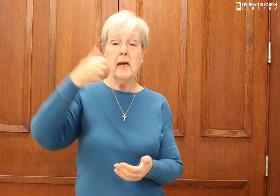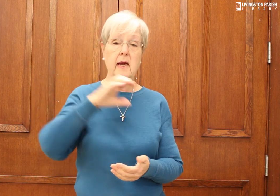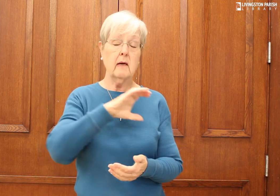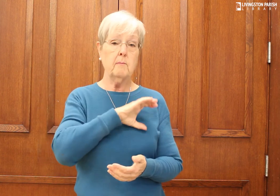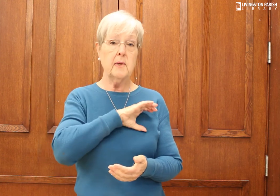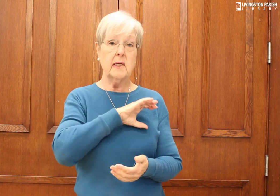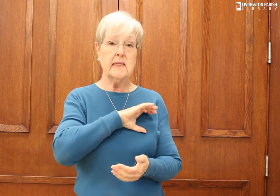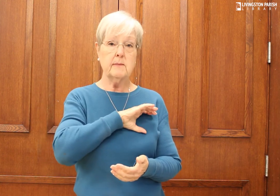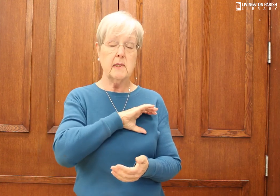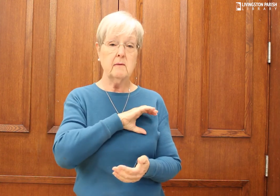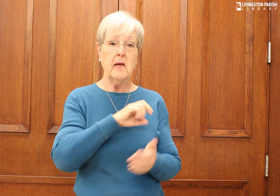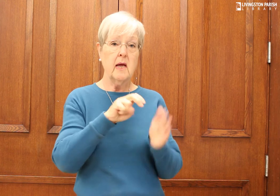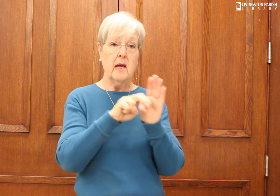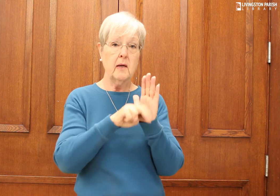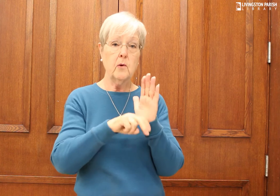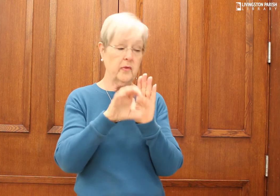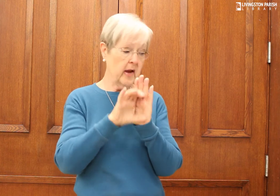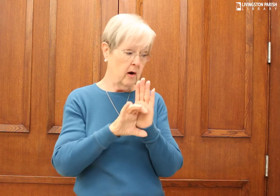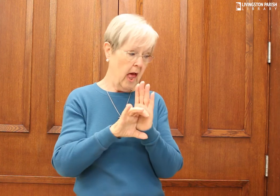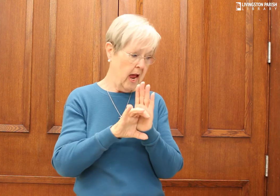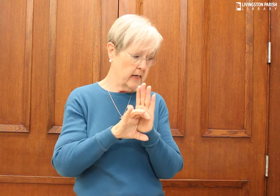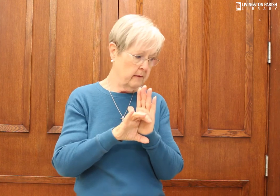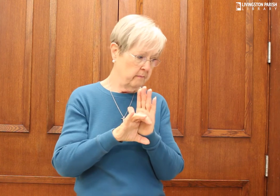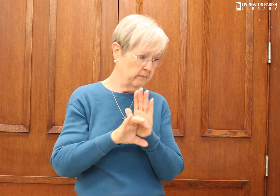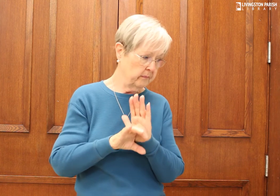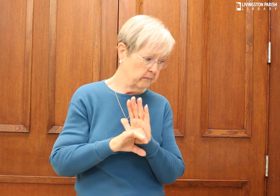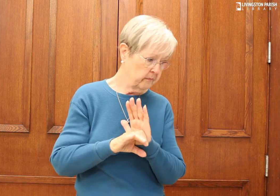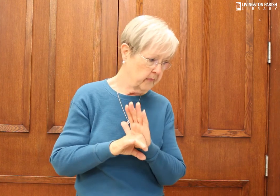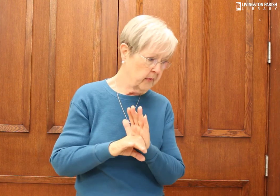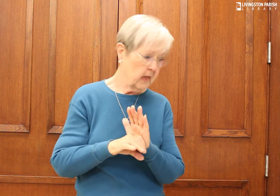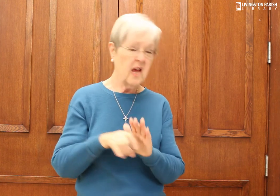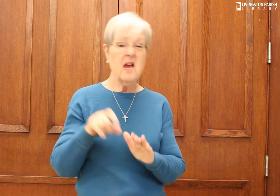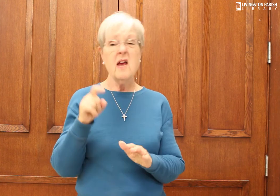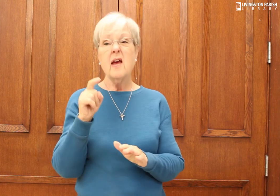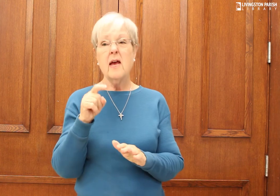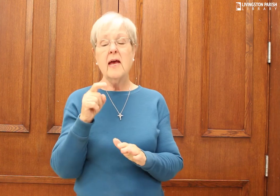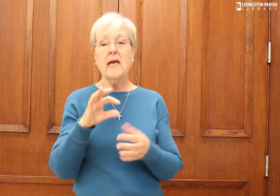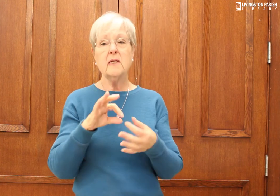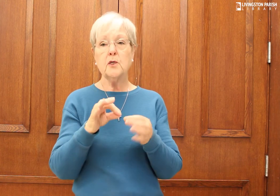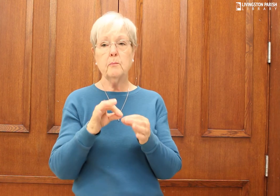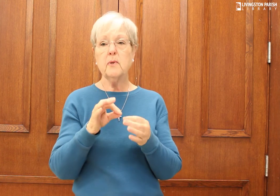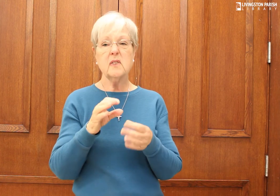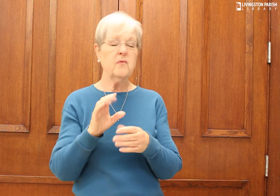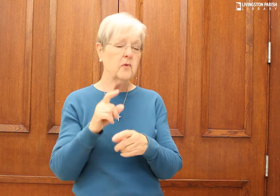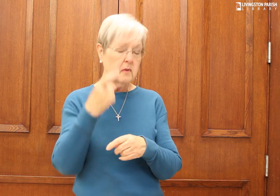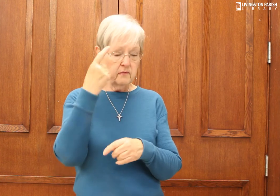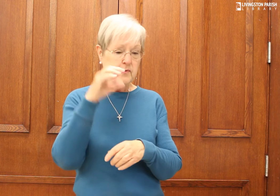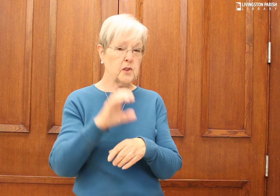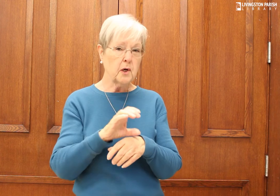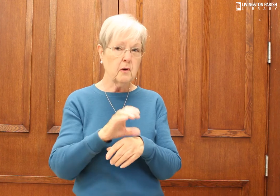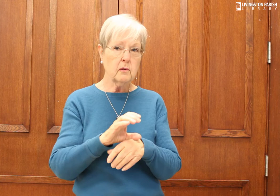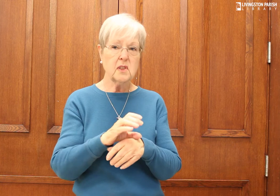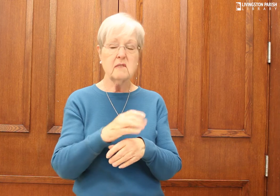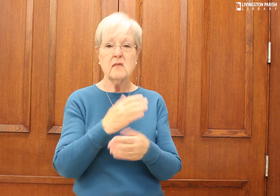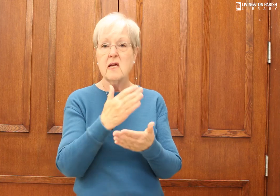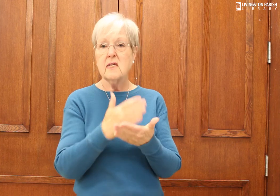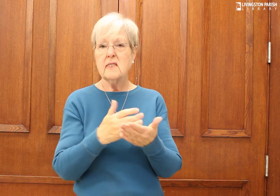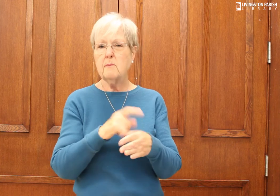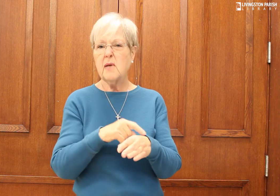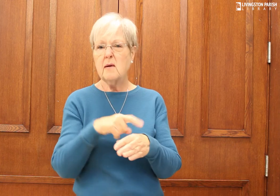high-ranking policeman in North Carolina. He interprets for church and sometimes